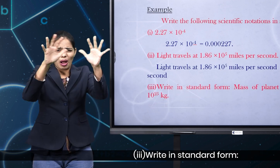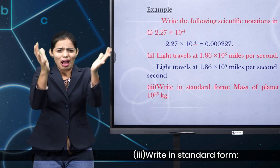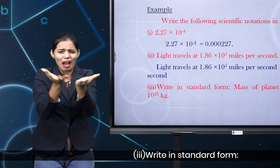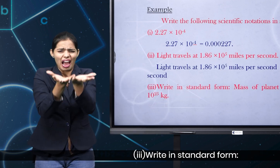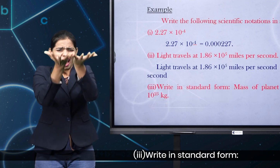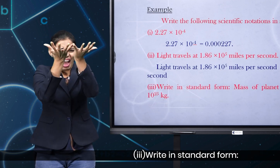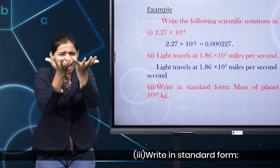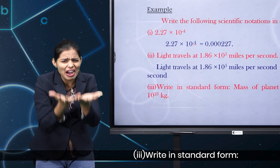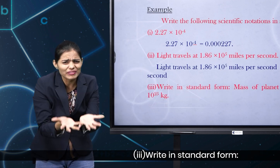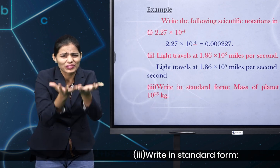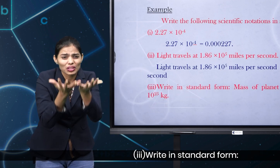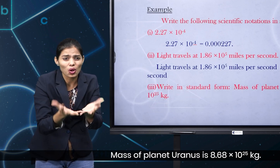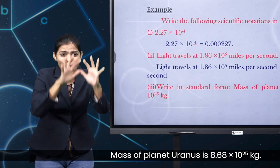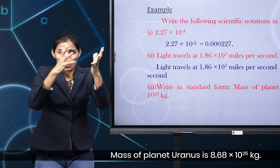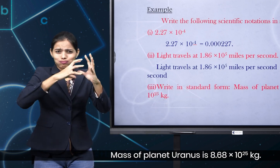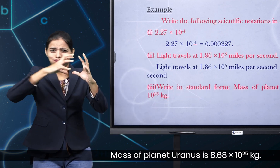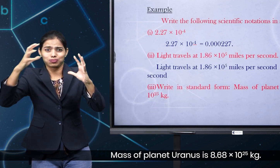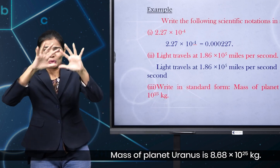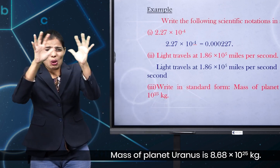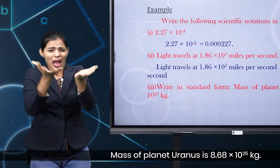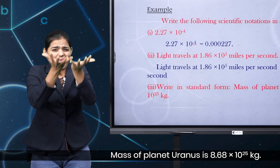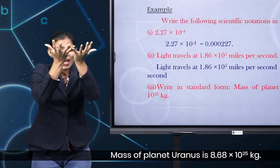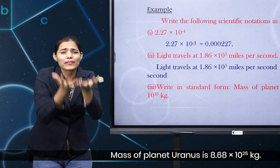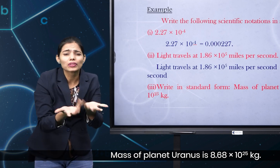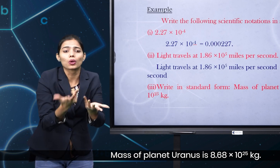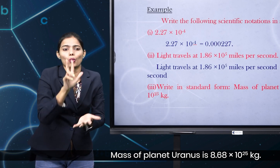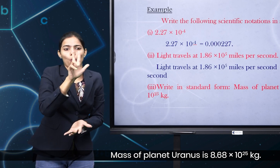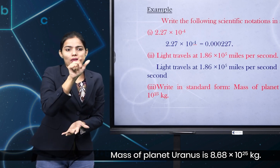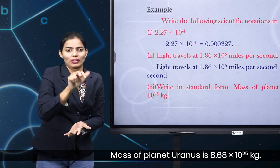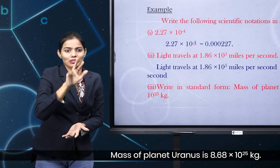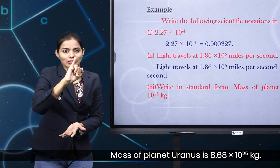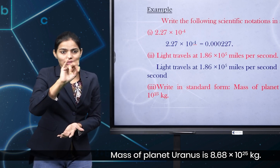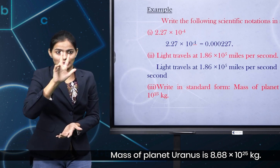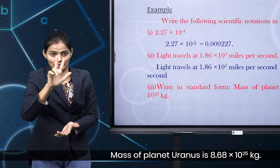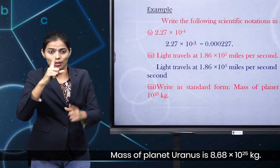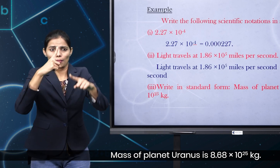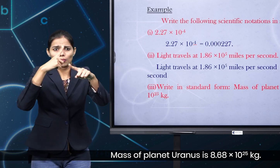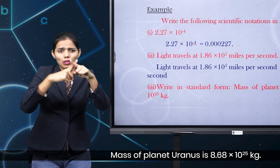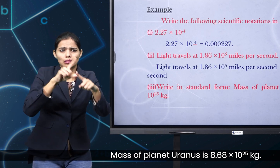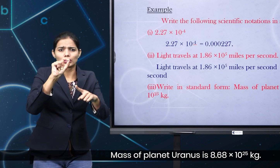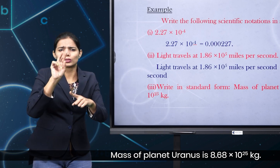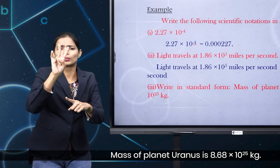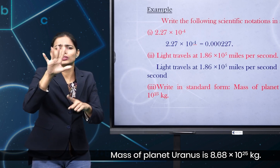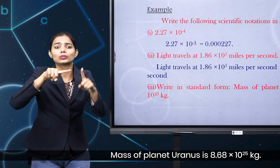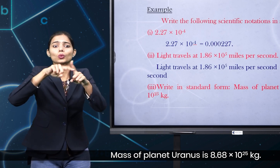Write in standard form. Mass of planet Uranus is 8.68 into 10 power 25